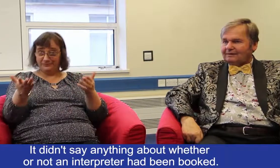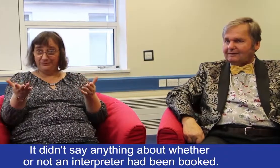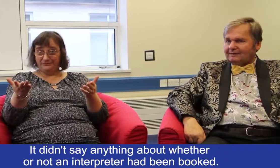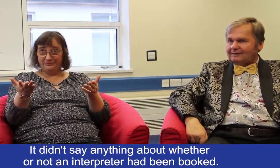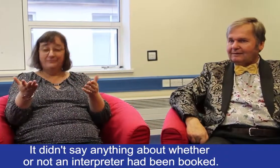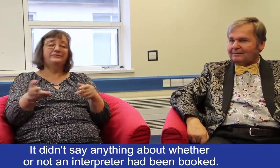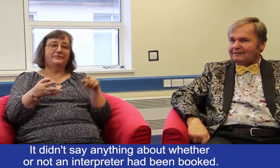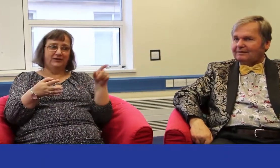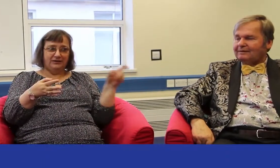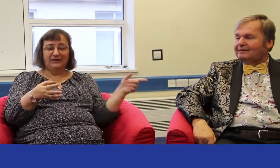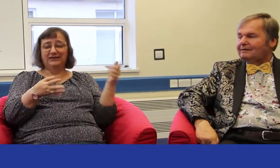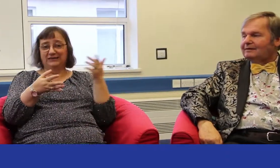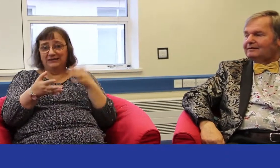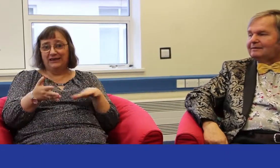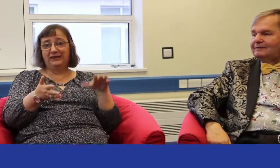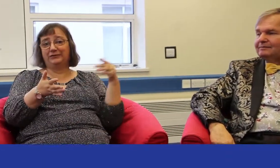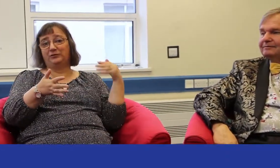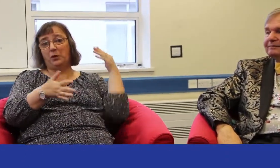not an interpreter had been booked.